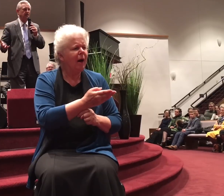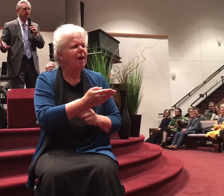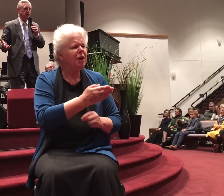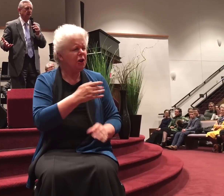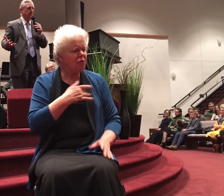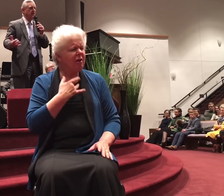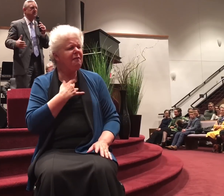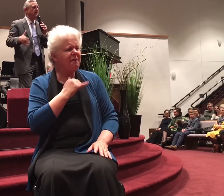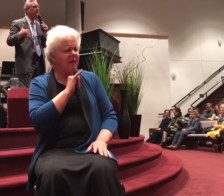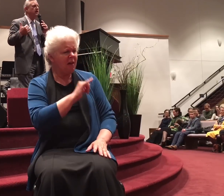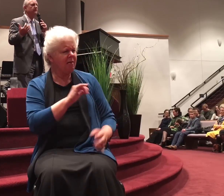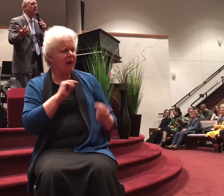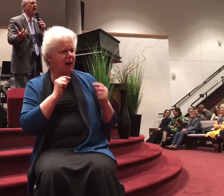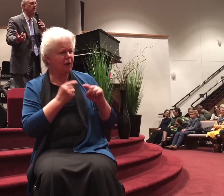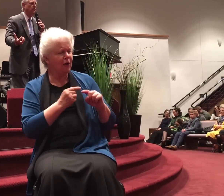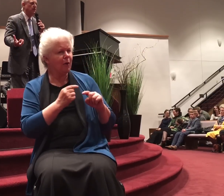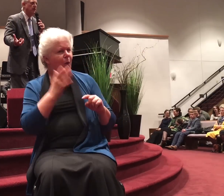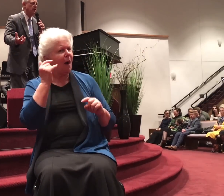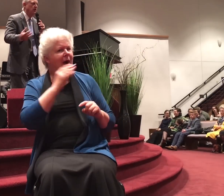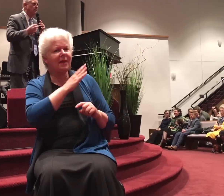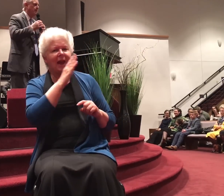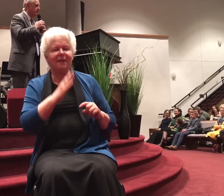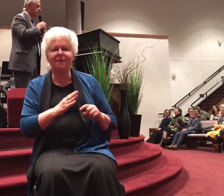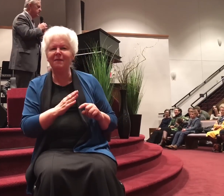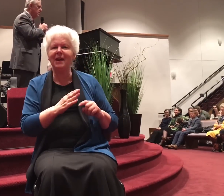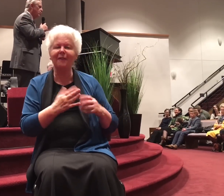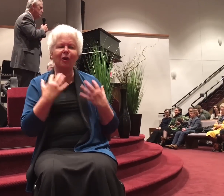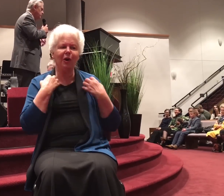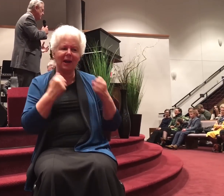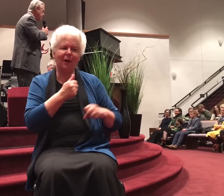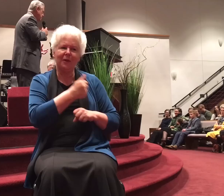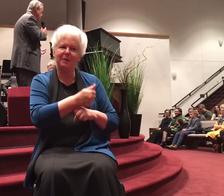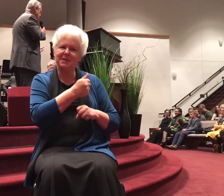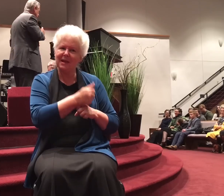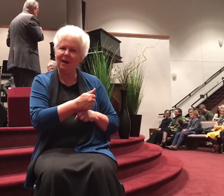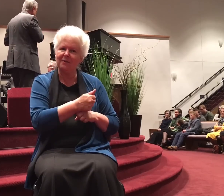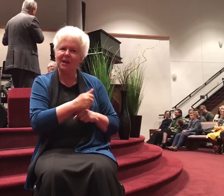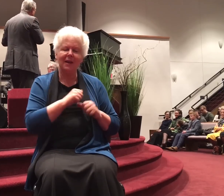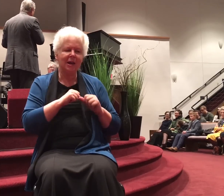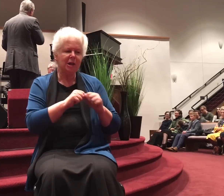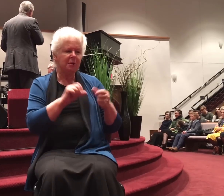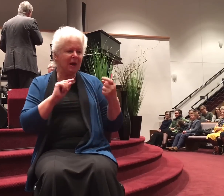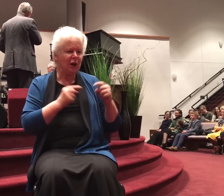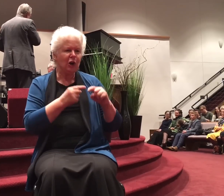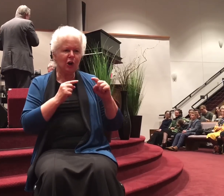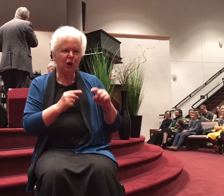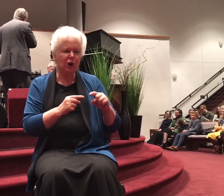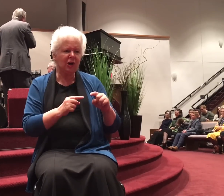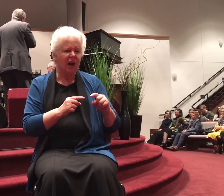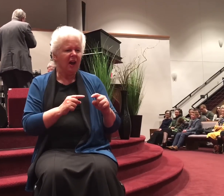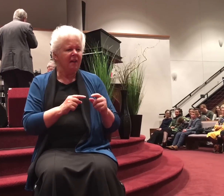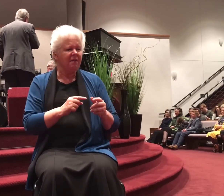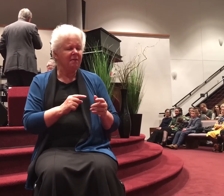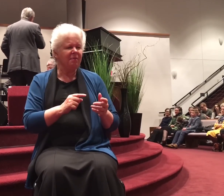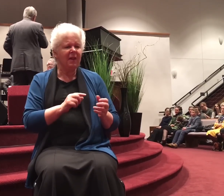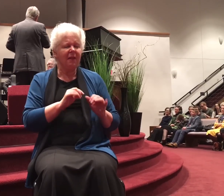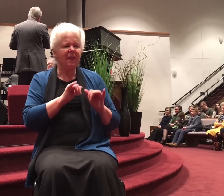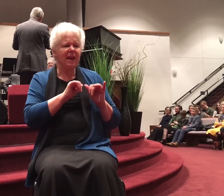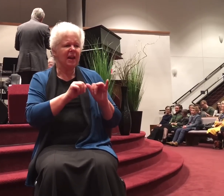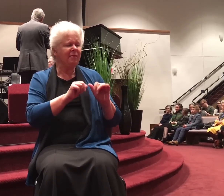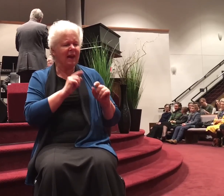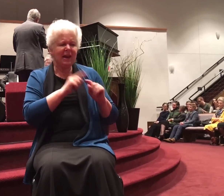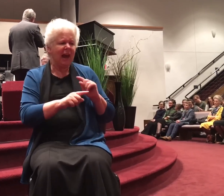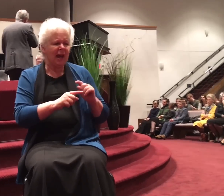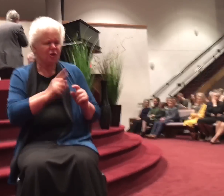sense that, because they've never gotten over it. They're still wounded. They still have a grievance. They still can't trust leadership.